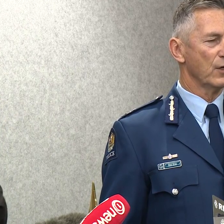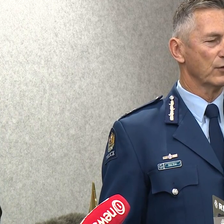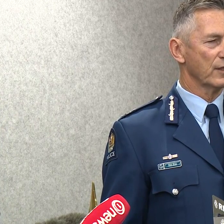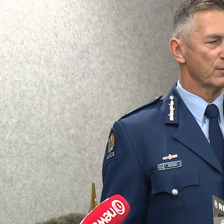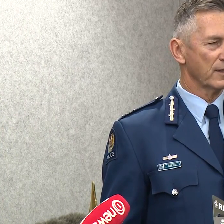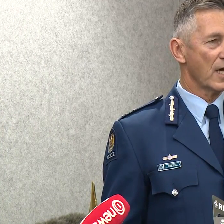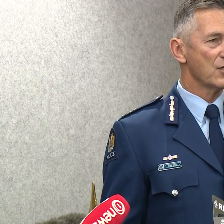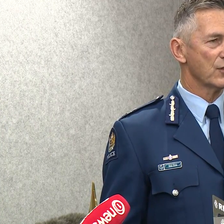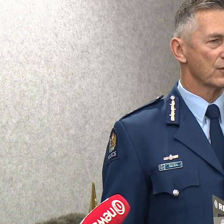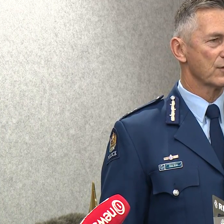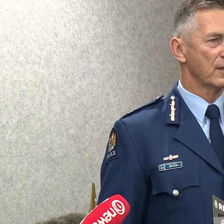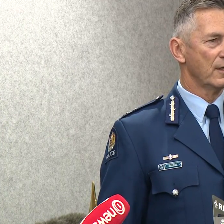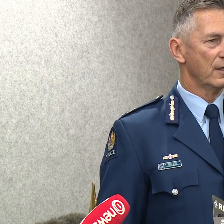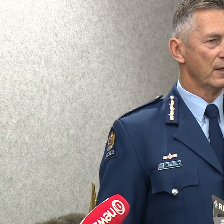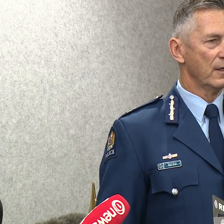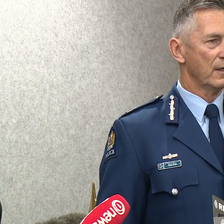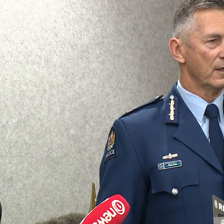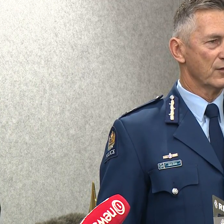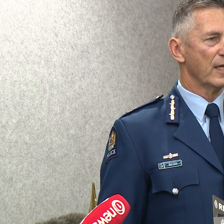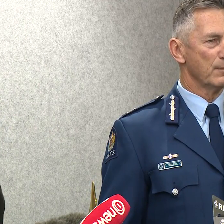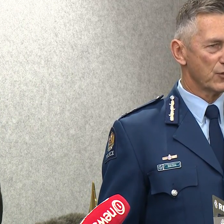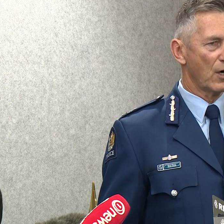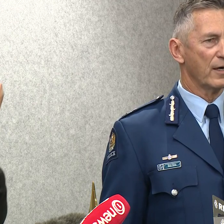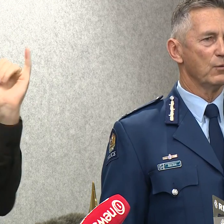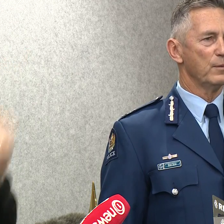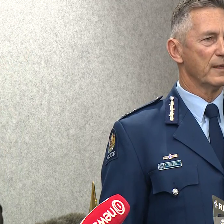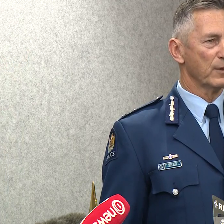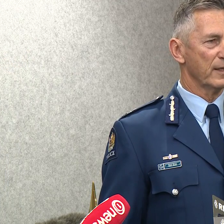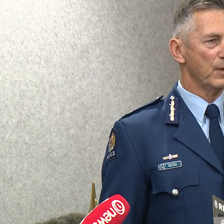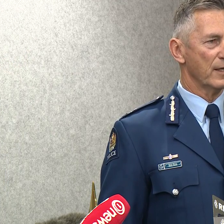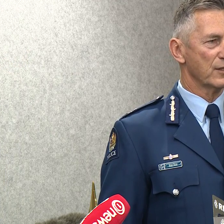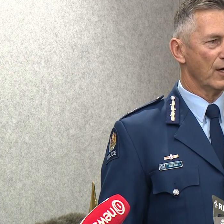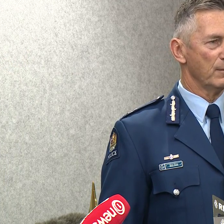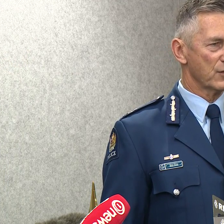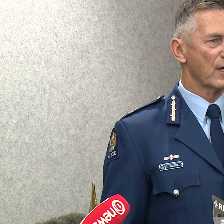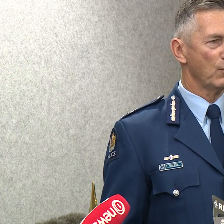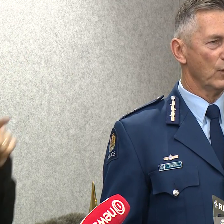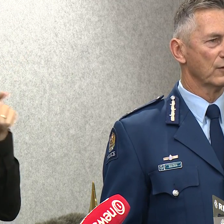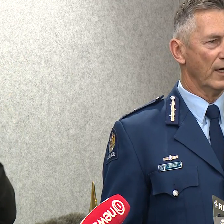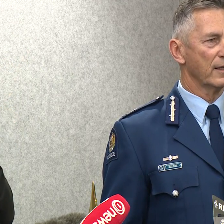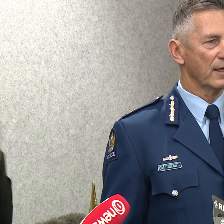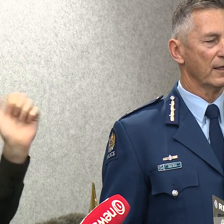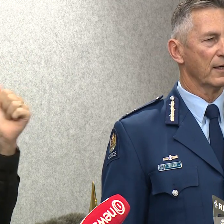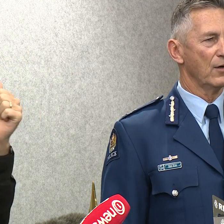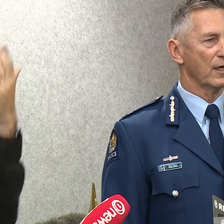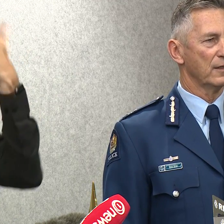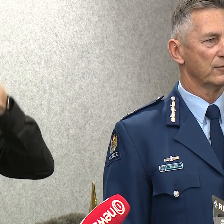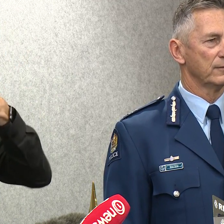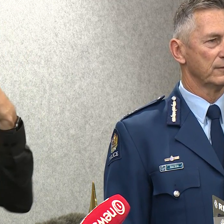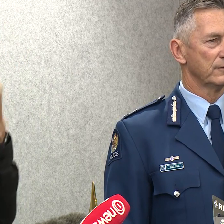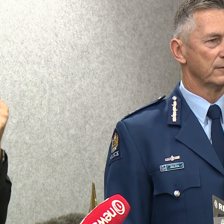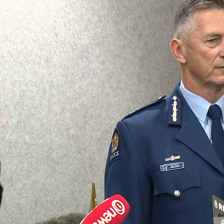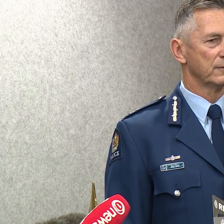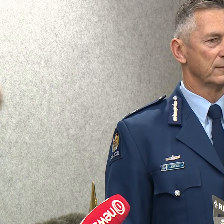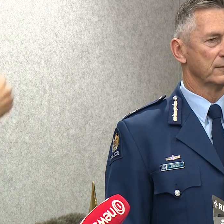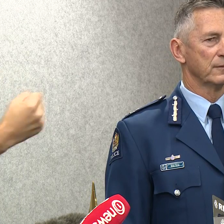set false expectations, is that the majority will be completed by tonight, but some will take a little longer. And